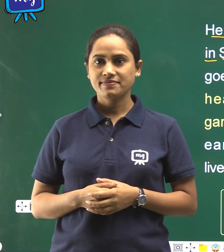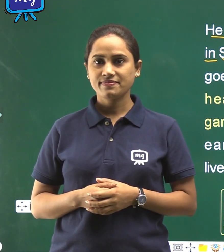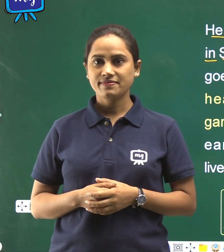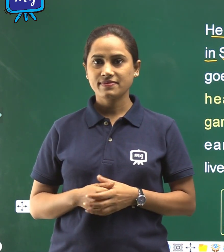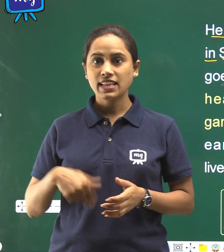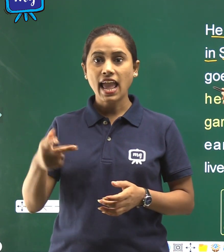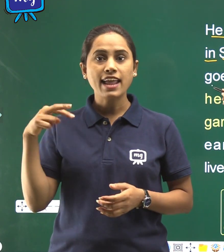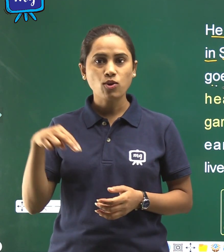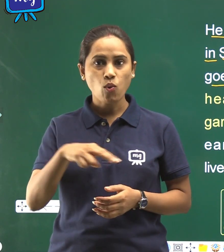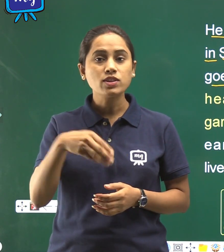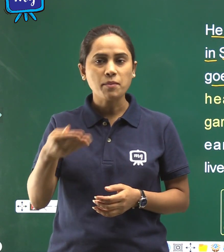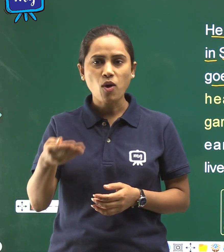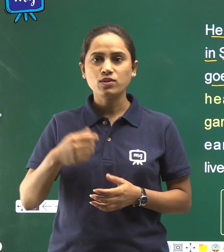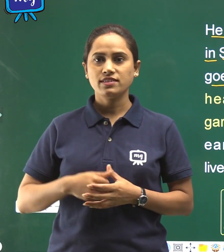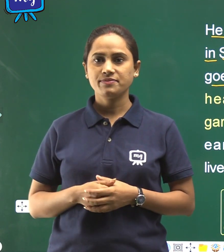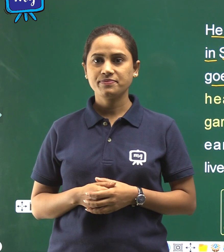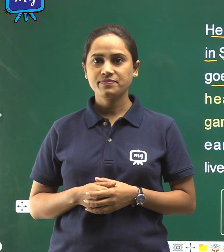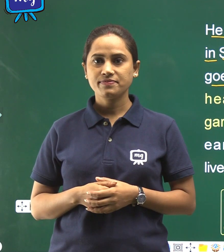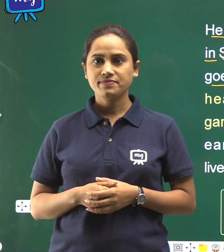and goes about